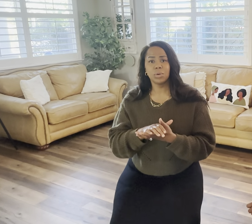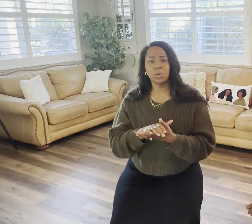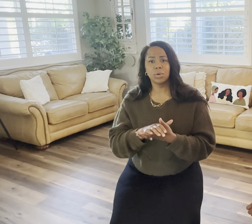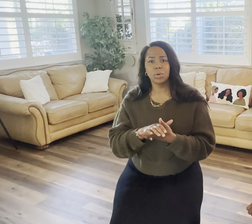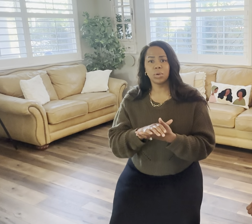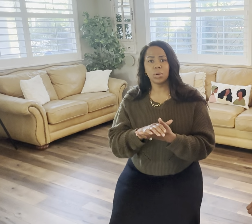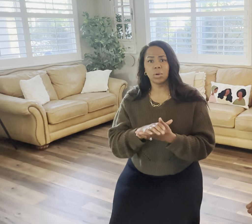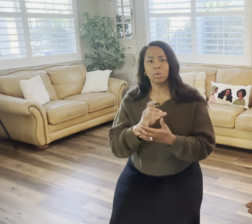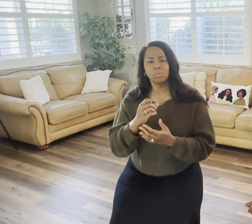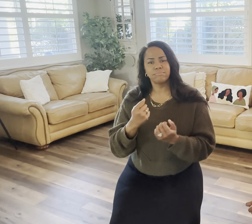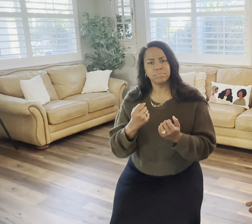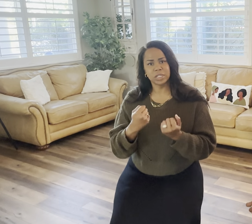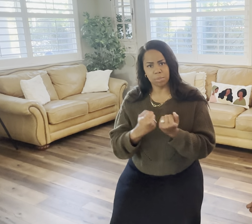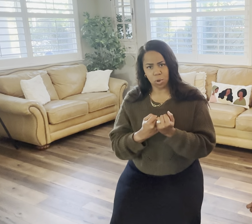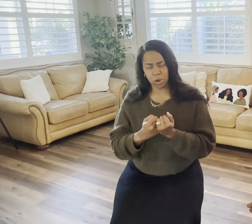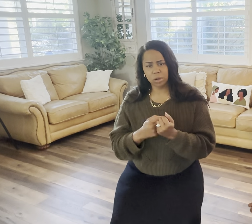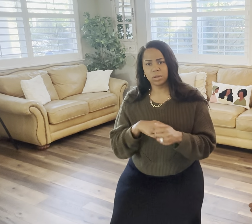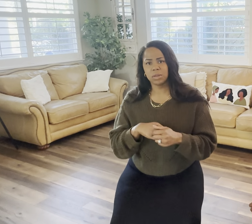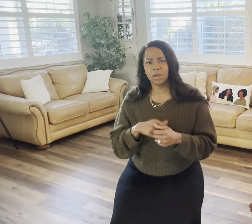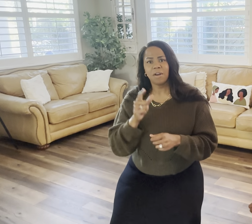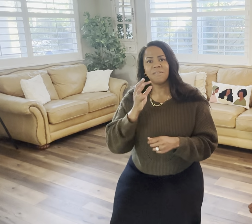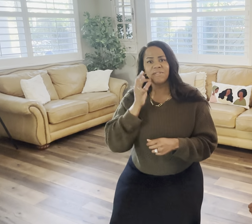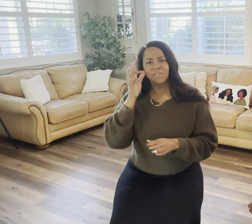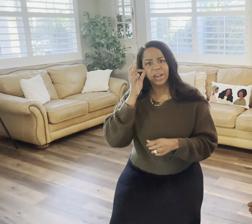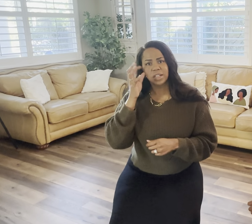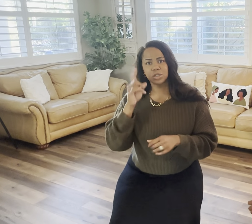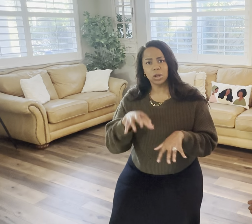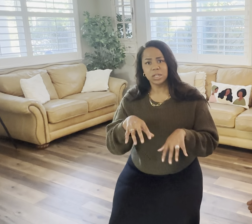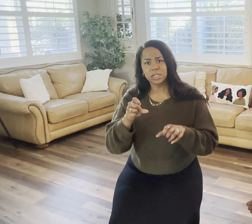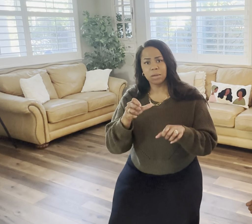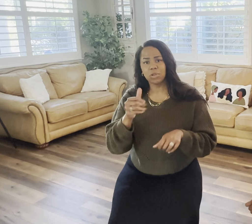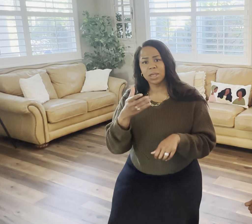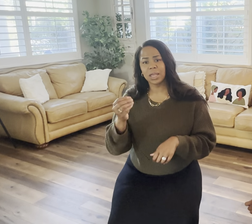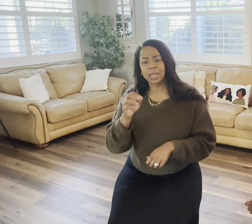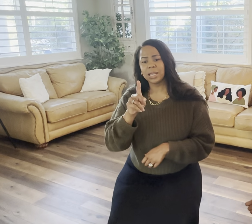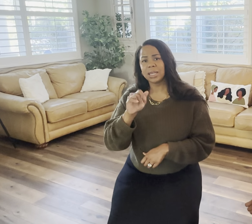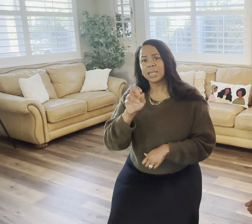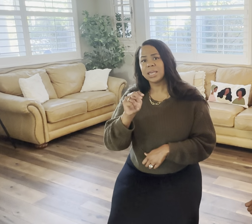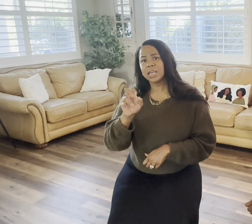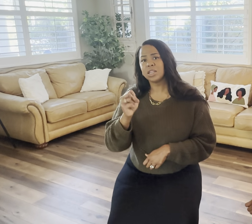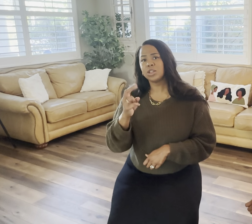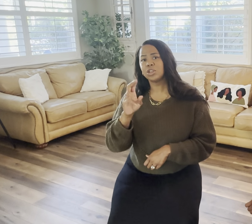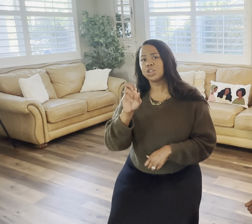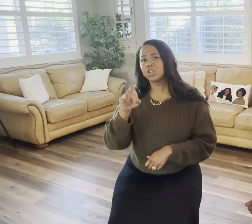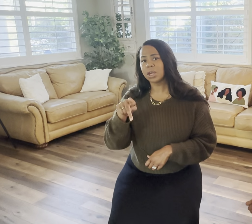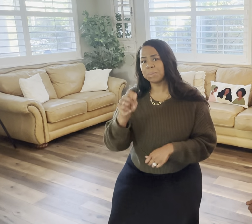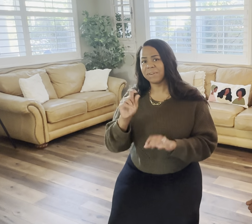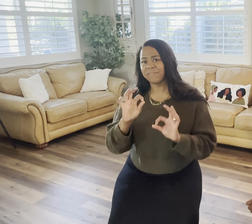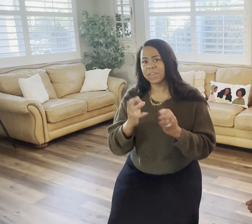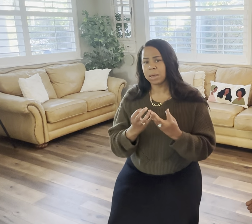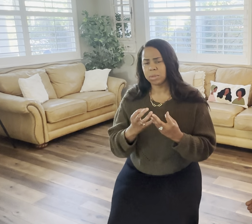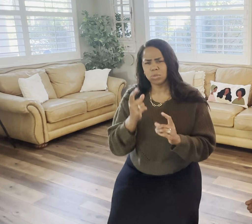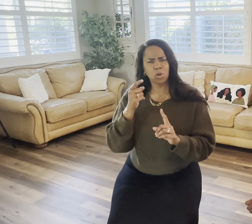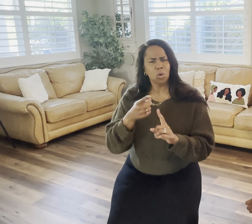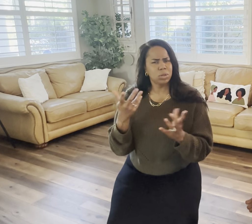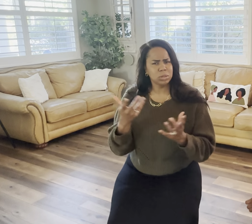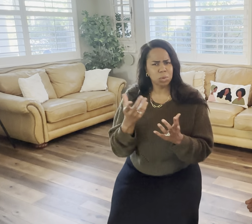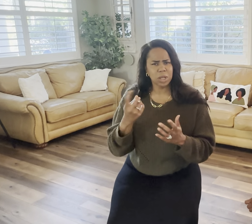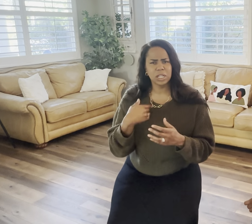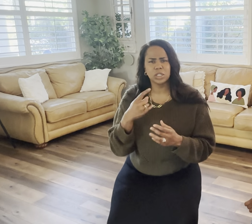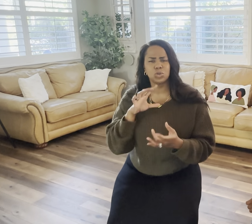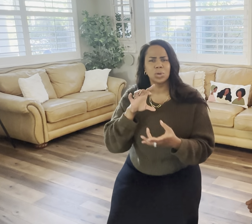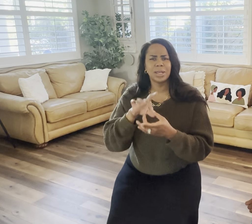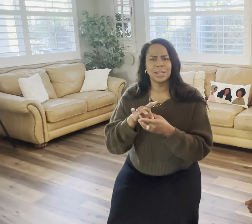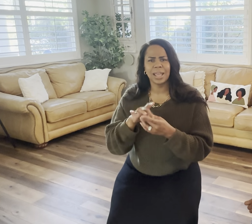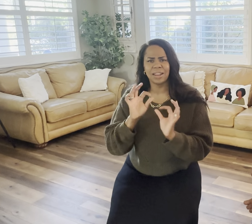pastoral support, foster, adoption, and kinship families. The goal there is to connect families with community